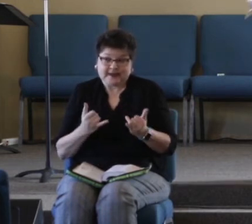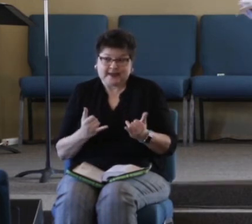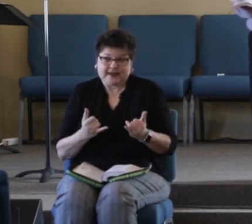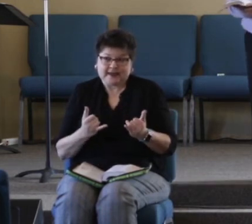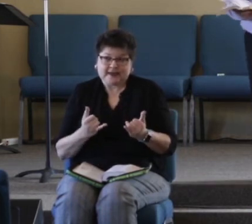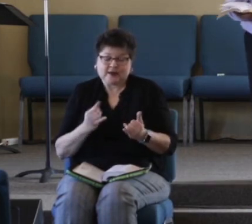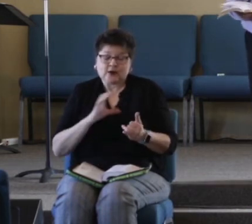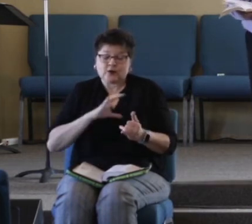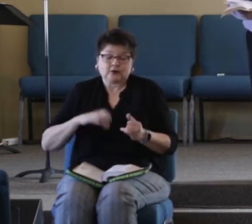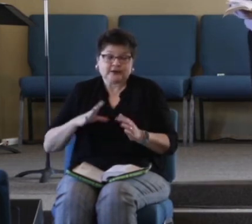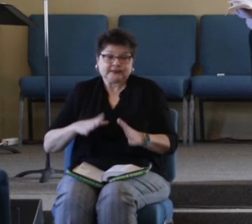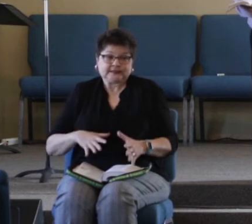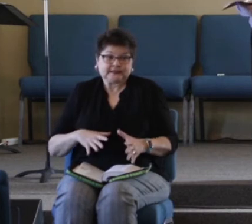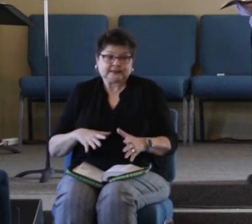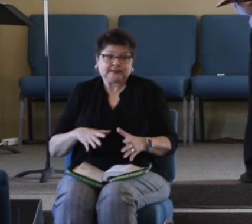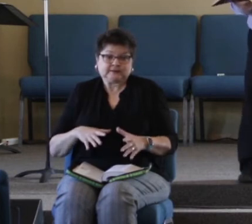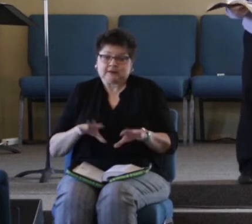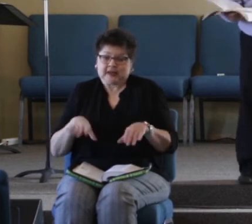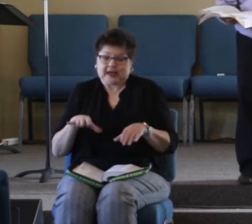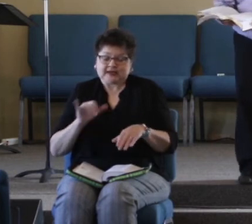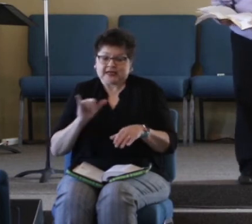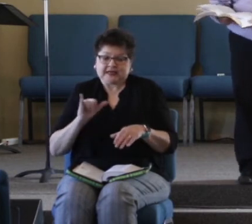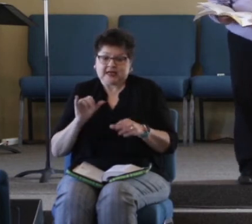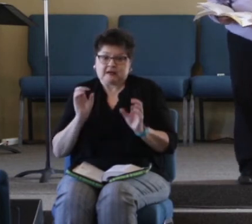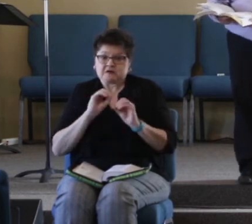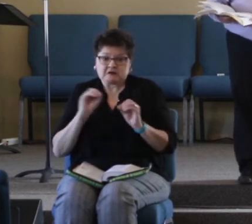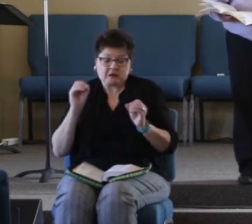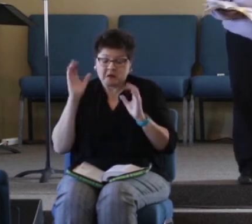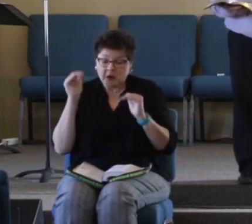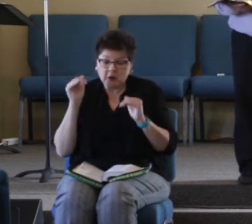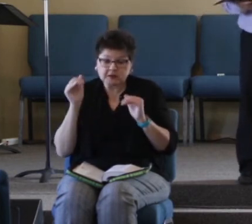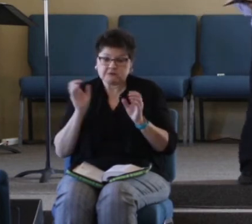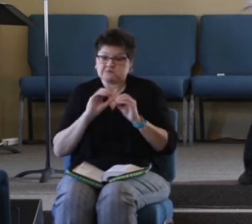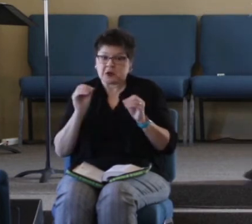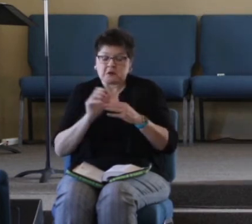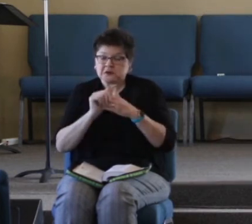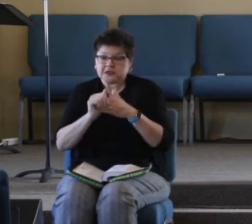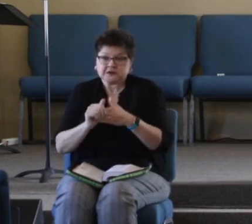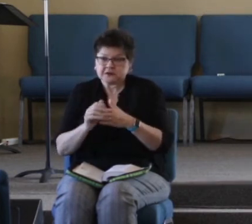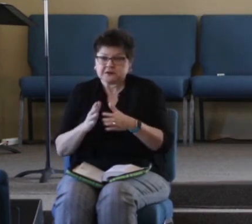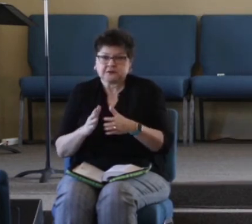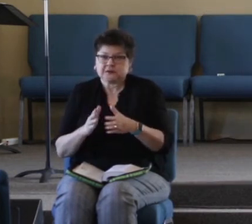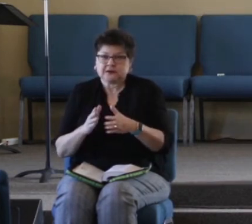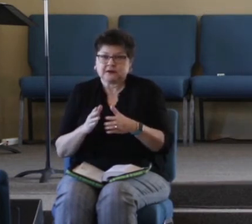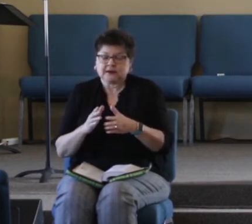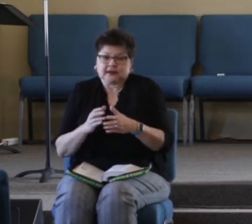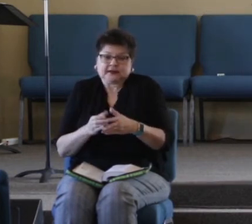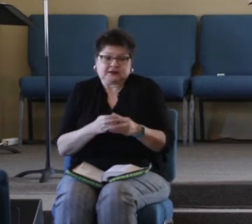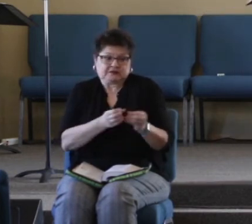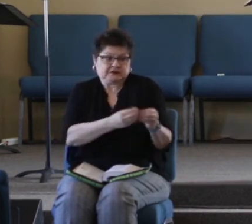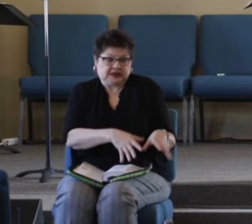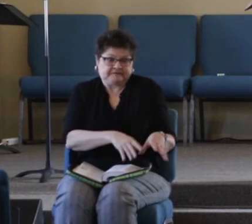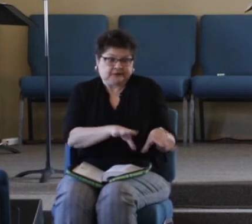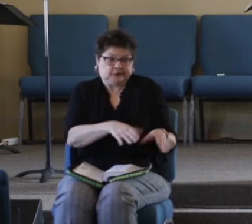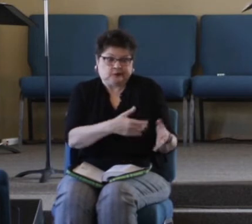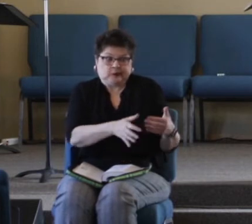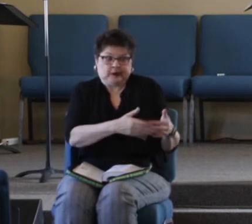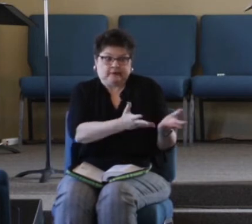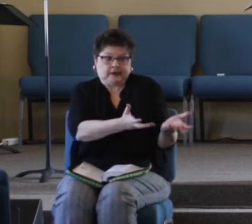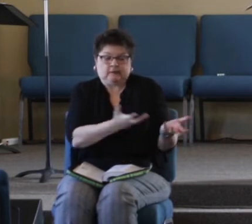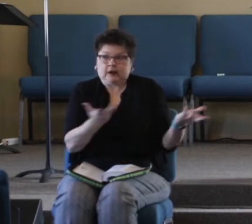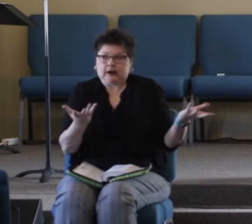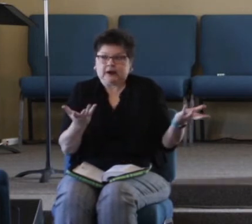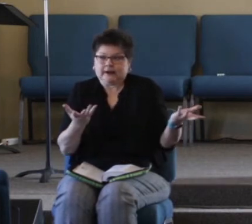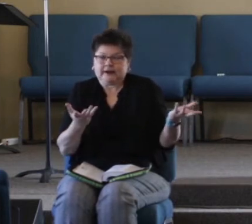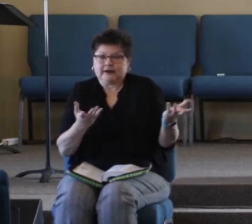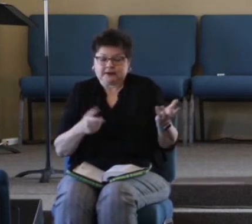no hope, they have no leadership, and that they're left to their own accord. And so what Micah said